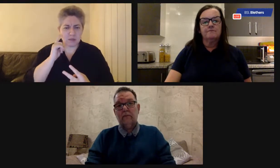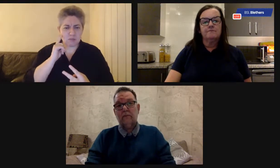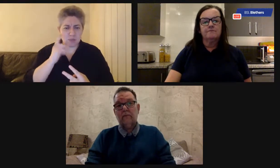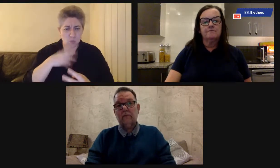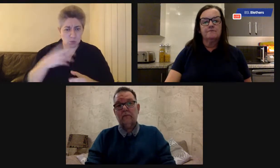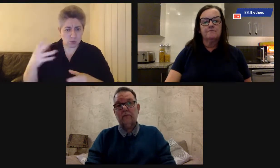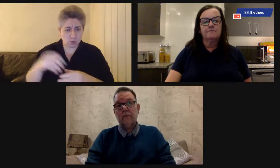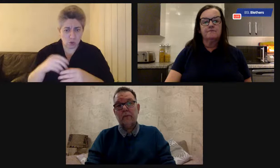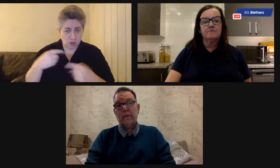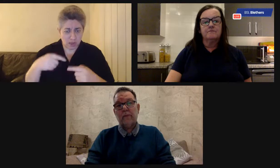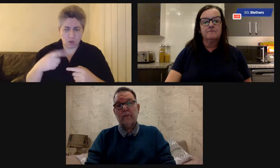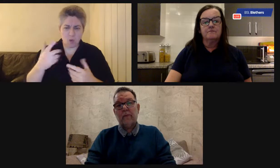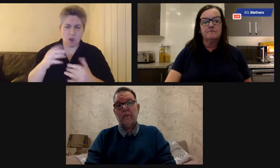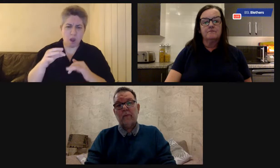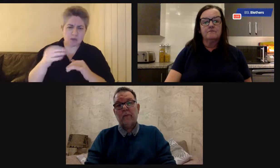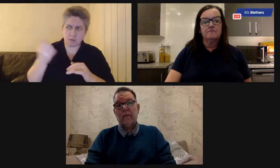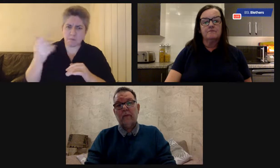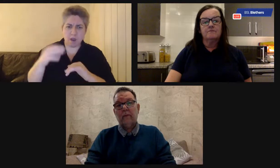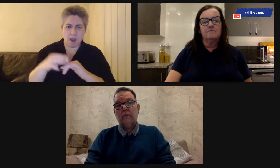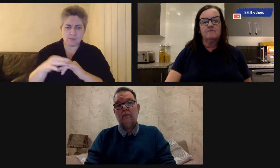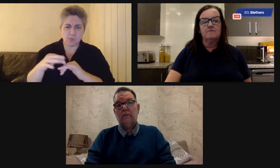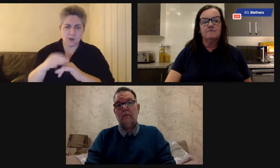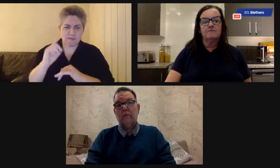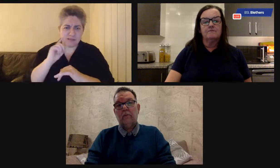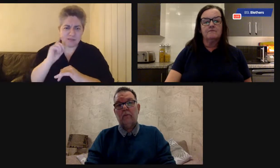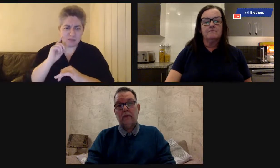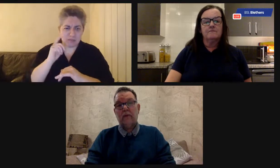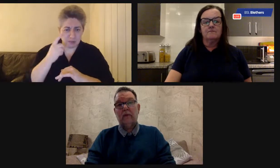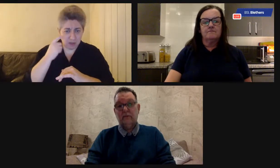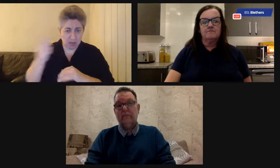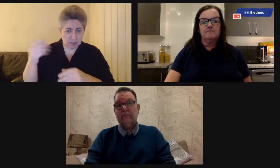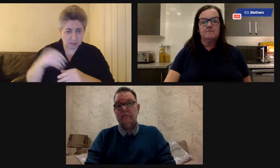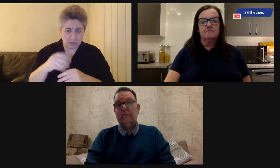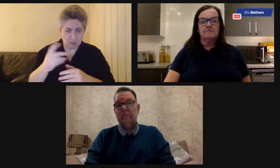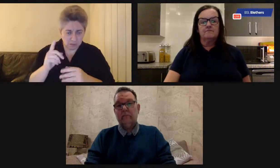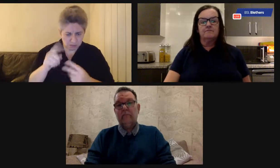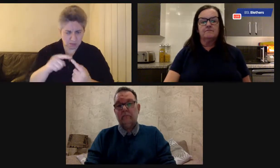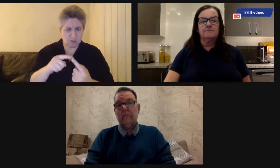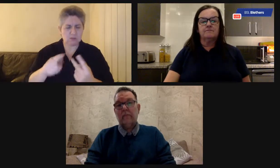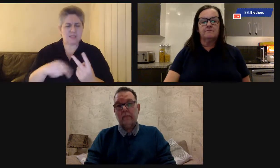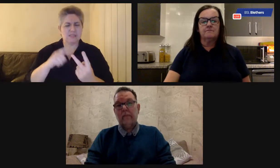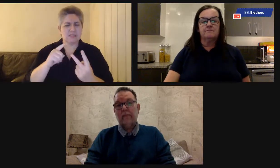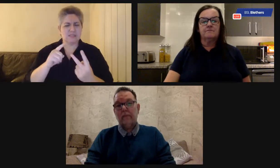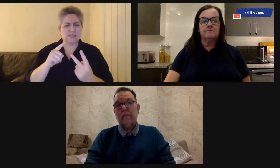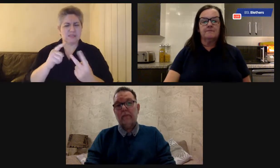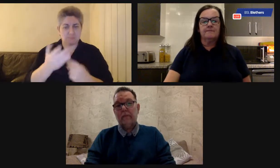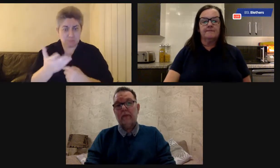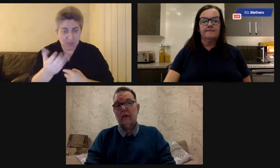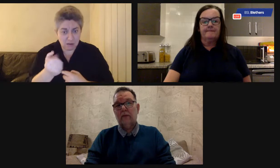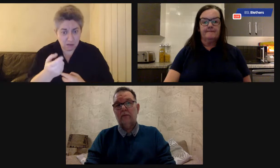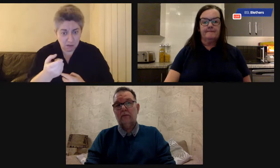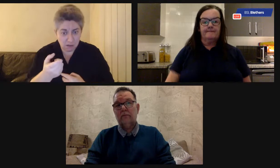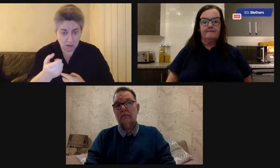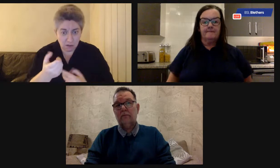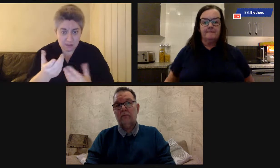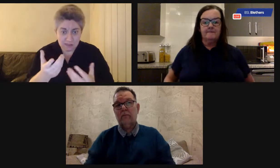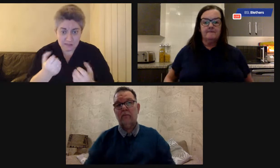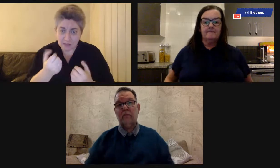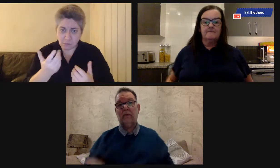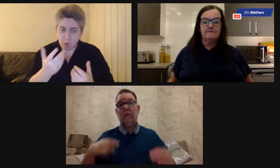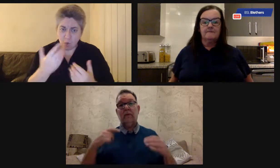of deaf 50 plus, and everybody's signing. But what happens if you get a husband and wife that's maybe deaf or